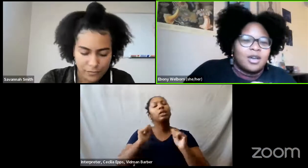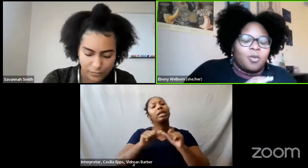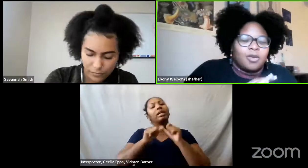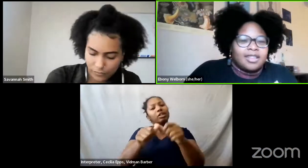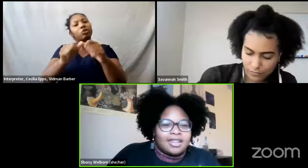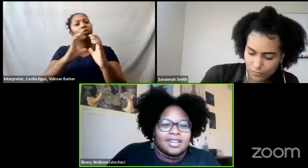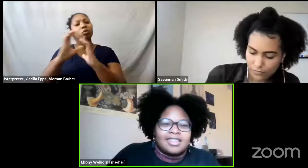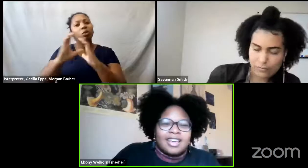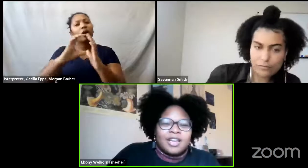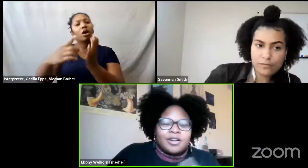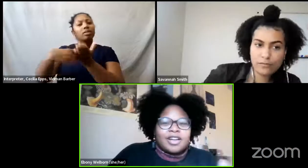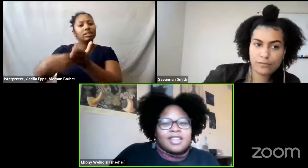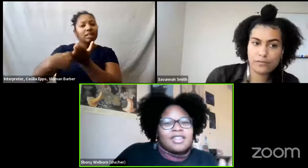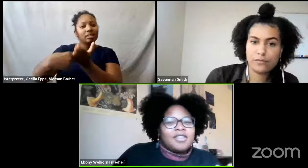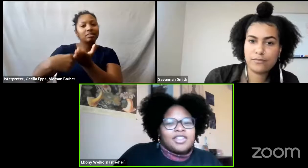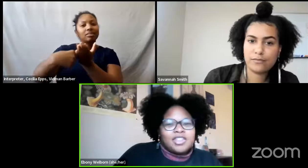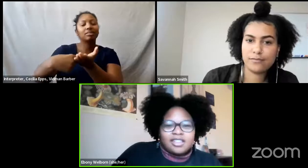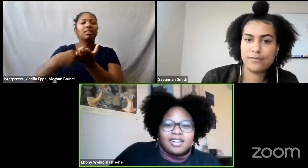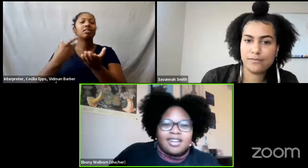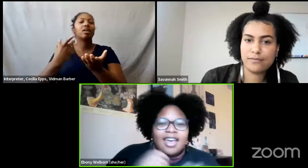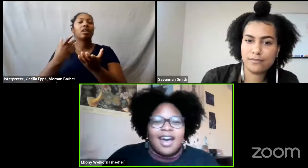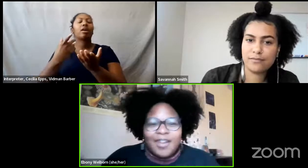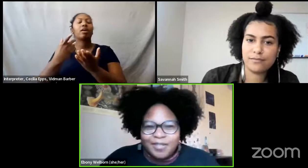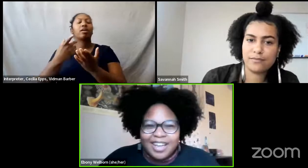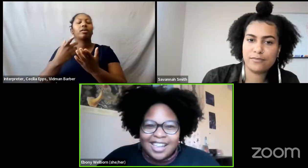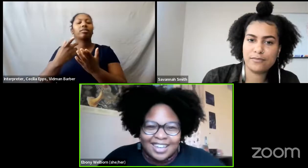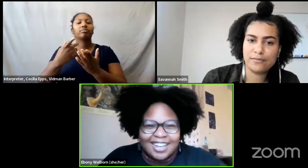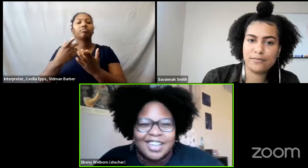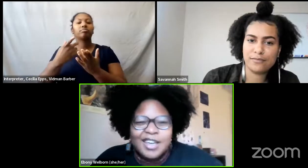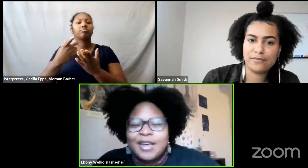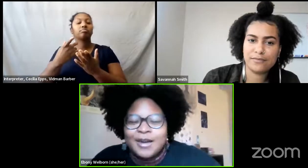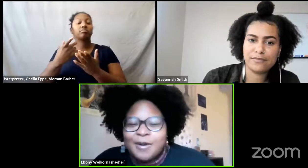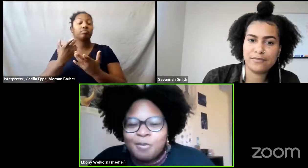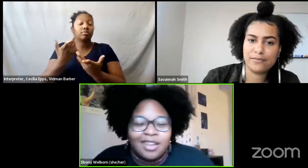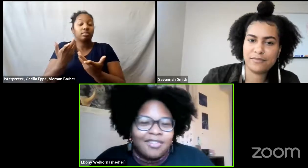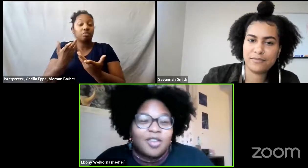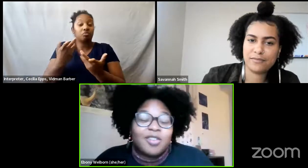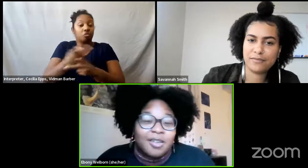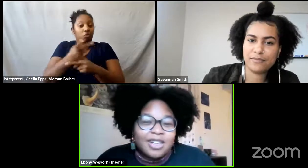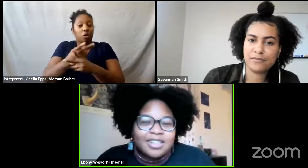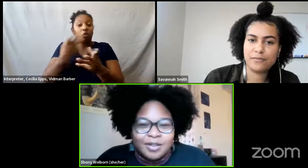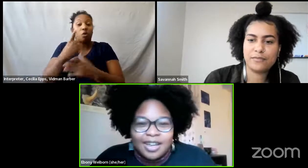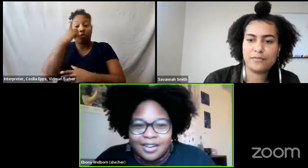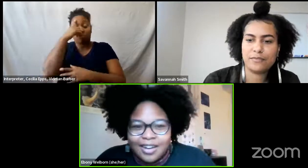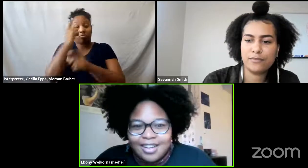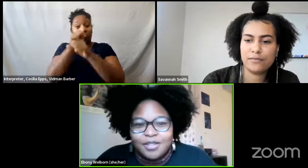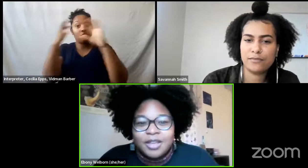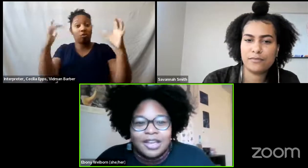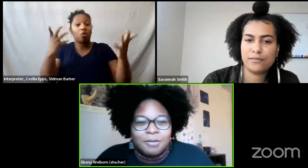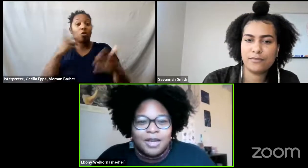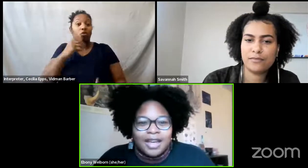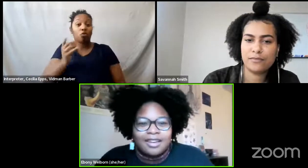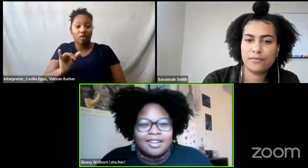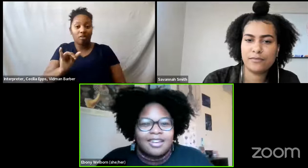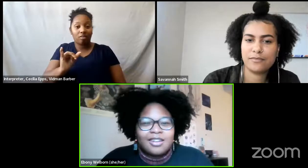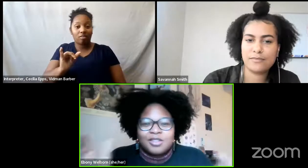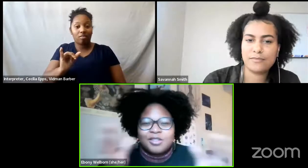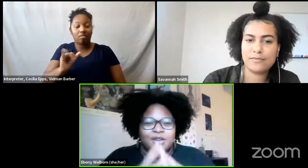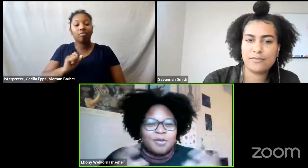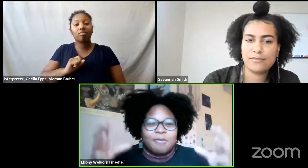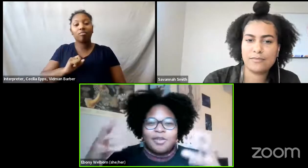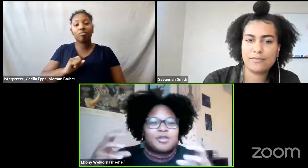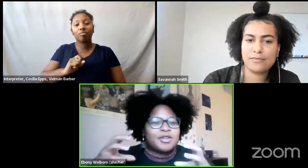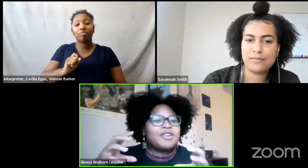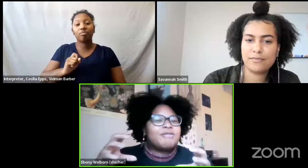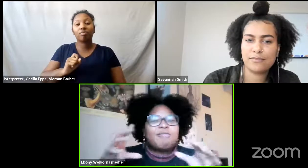conversations with us and create the vision out in reality. But if you really want to and get creative, you can come back